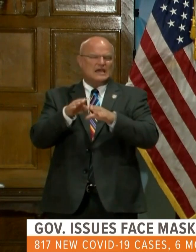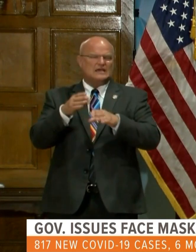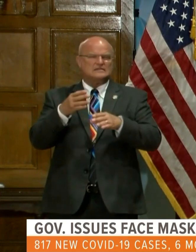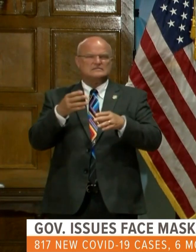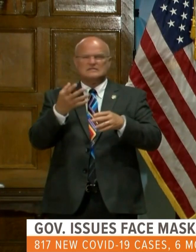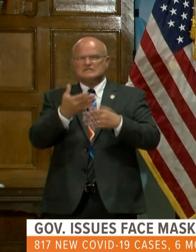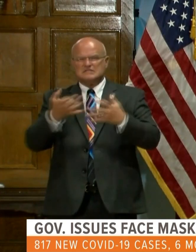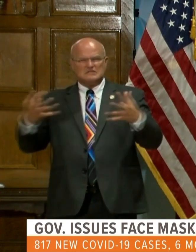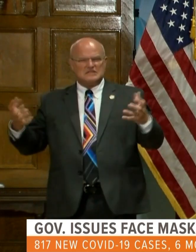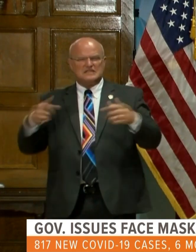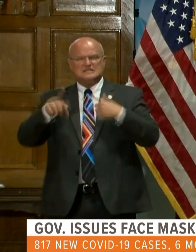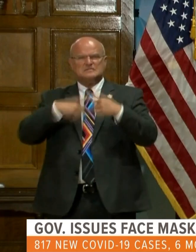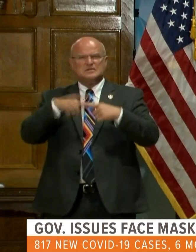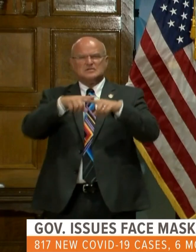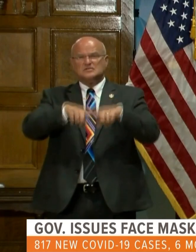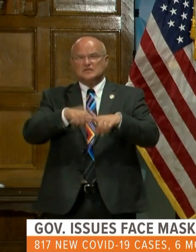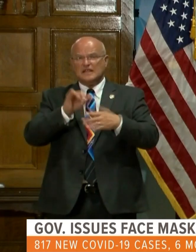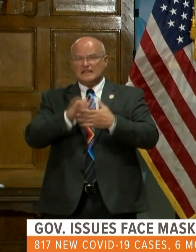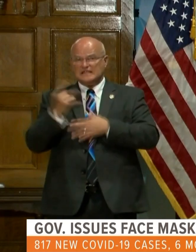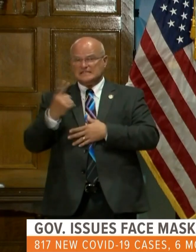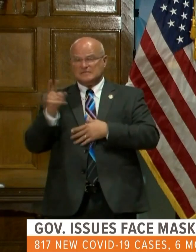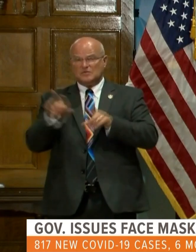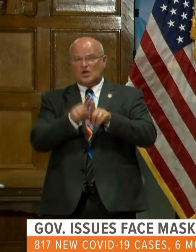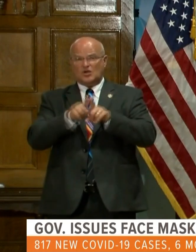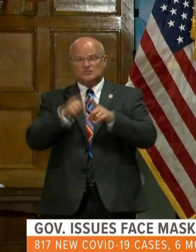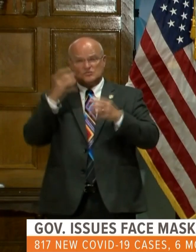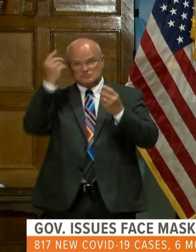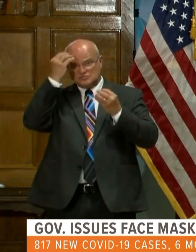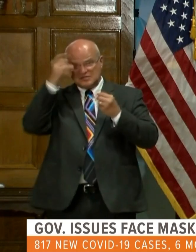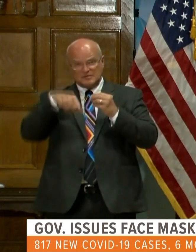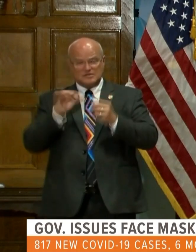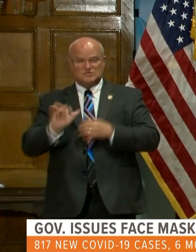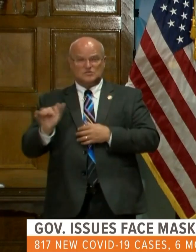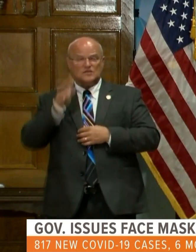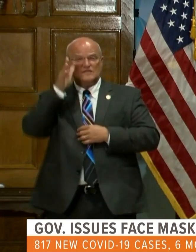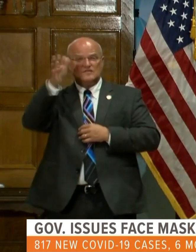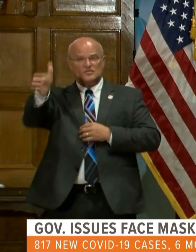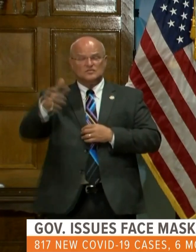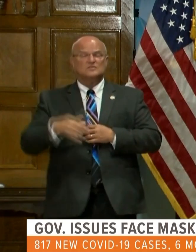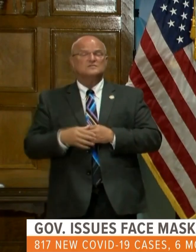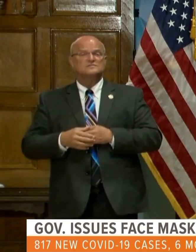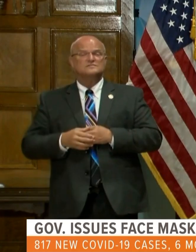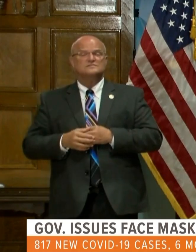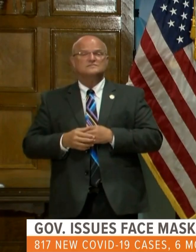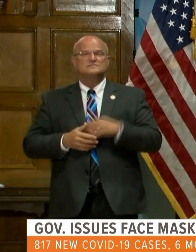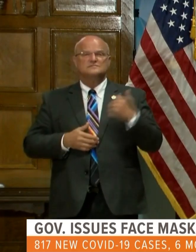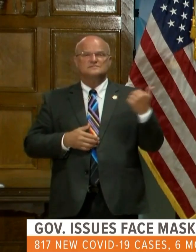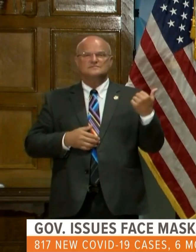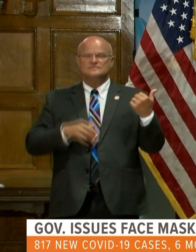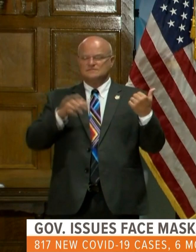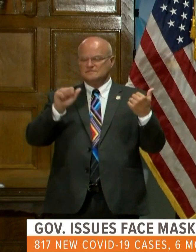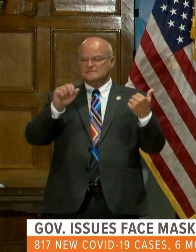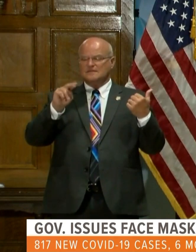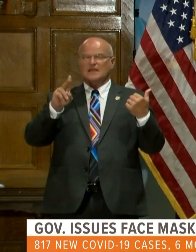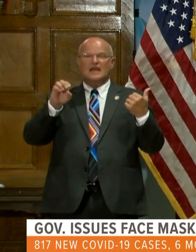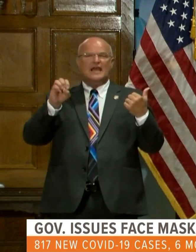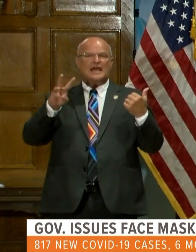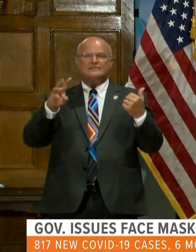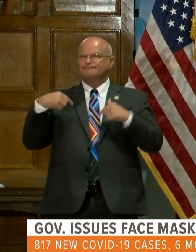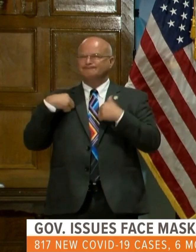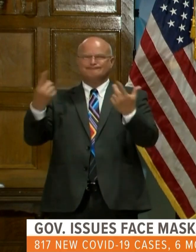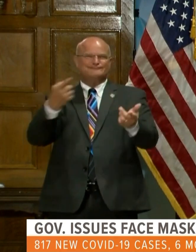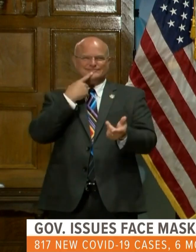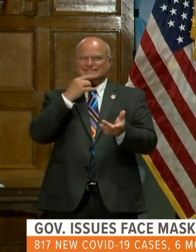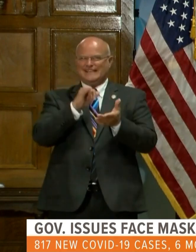reopenings, depending on circumstances? Is that something you're also keeping an open mind on in the future, depending on what happens? Andrew, I've always said